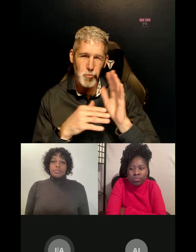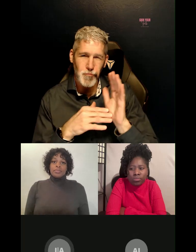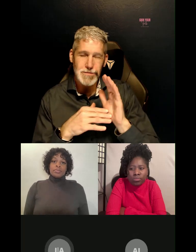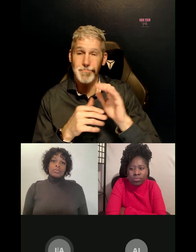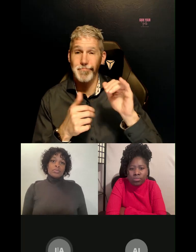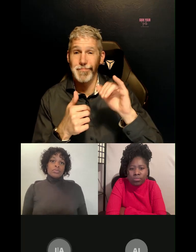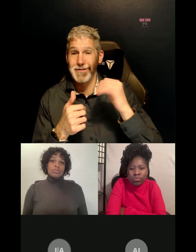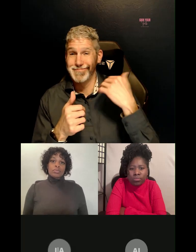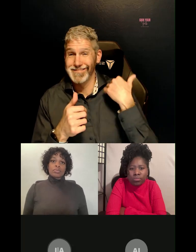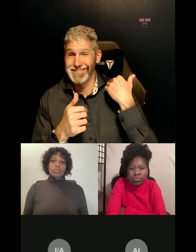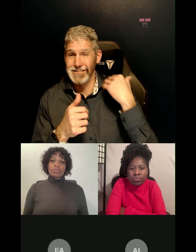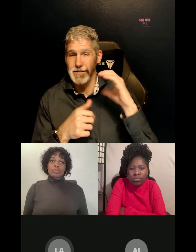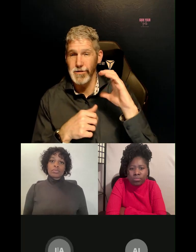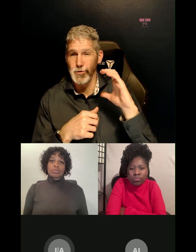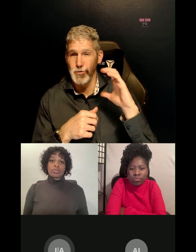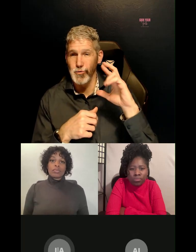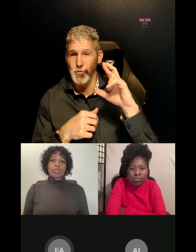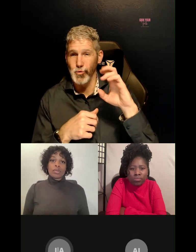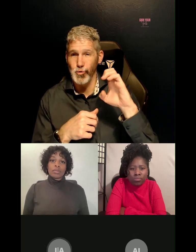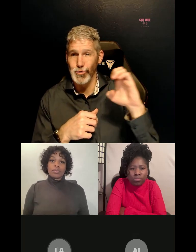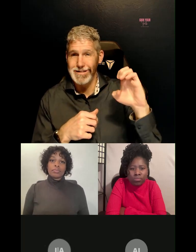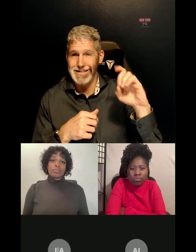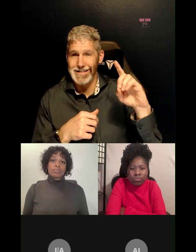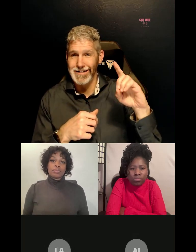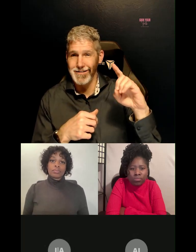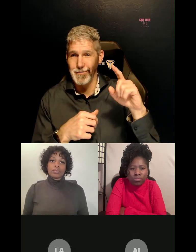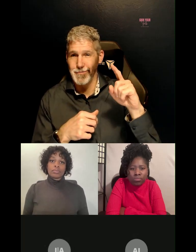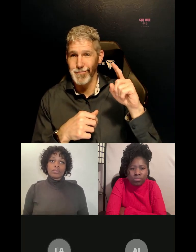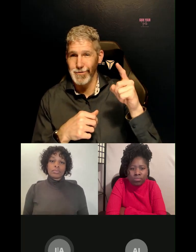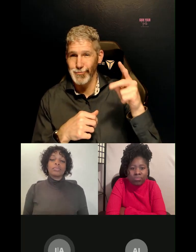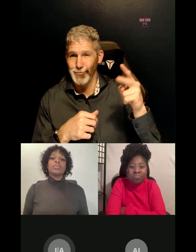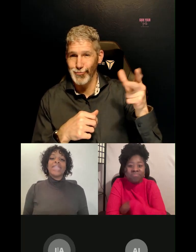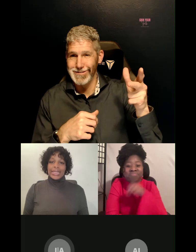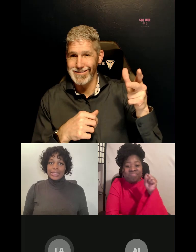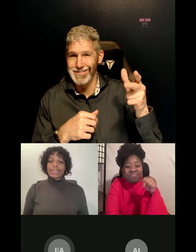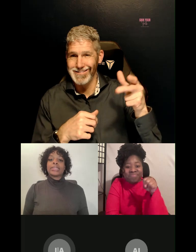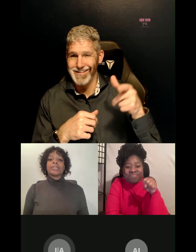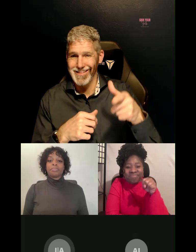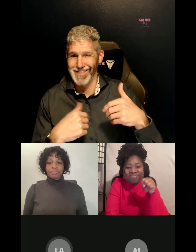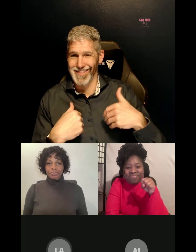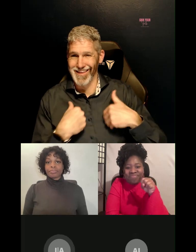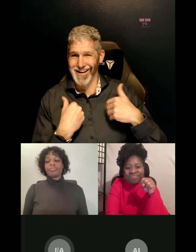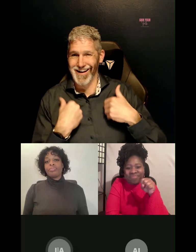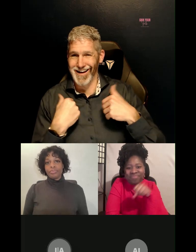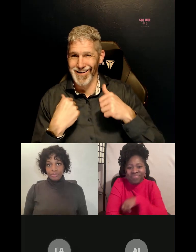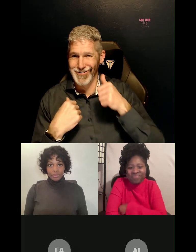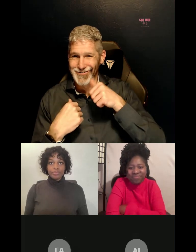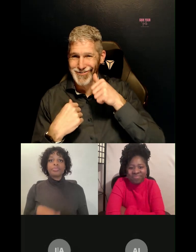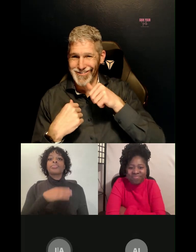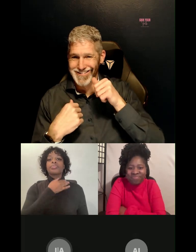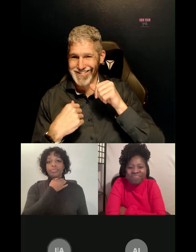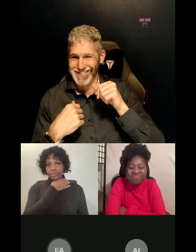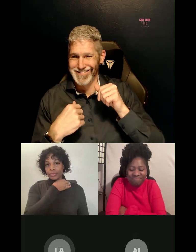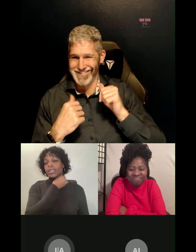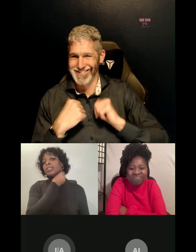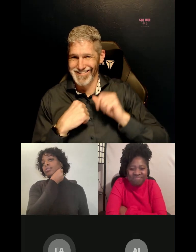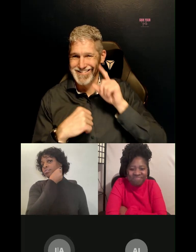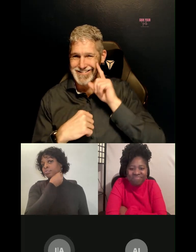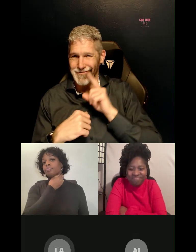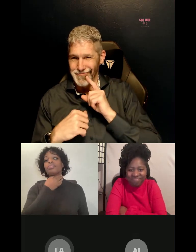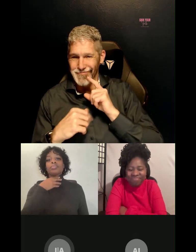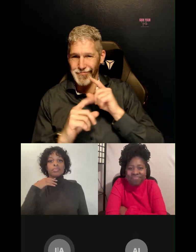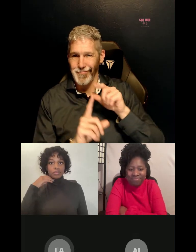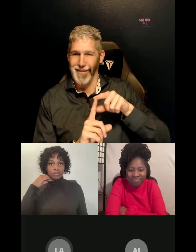Yeah, so a few films, for example, Creed 3, they did